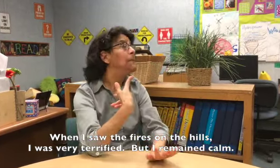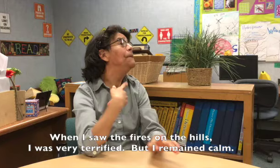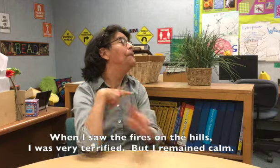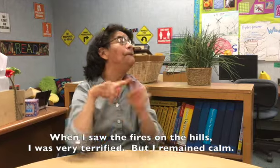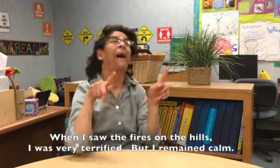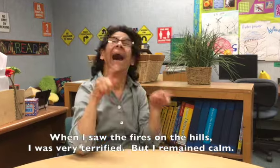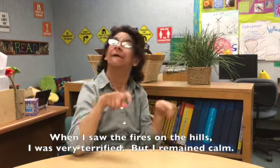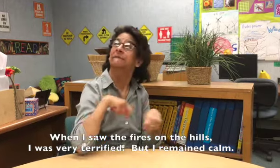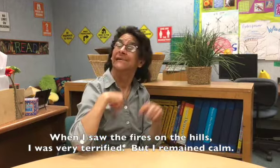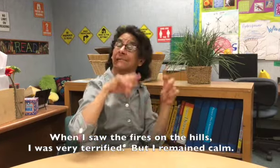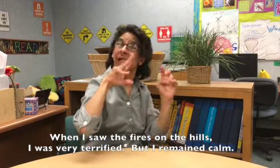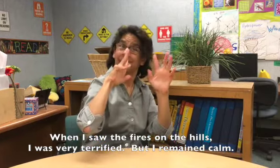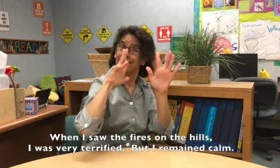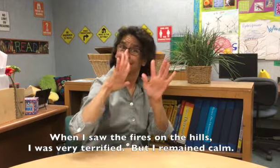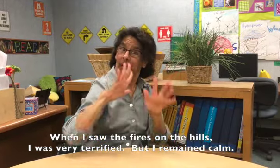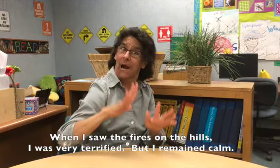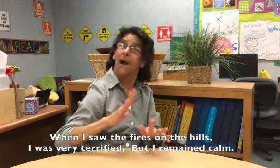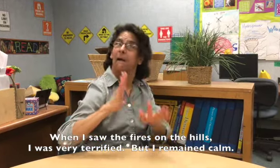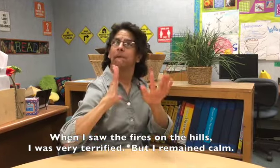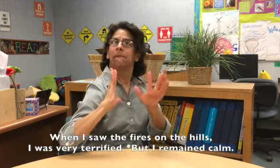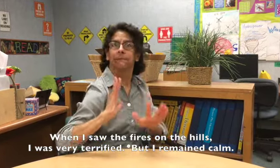but I remained calm.